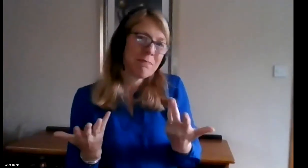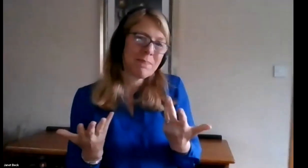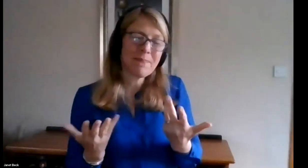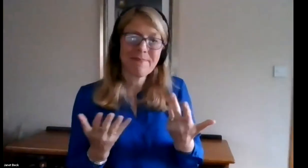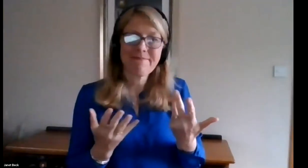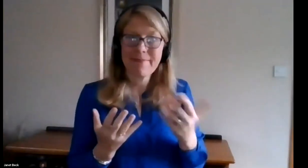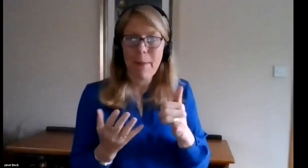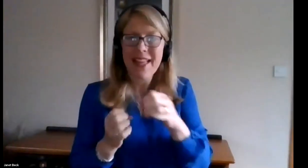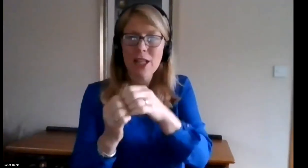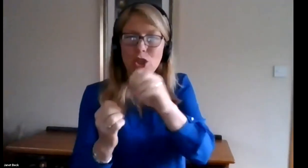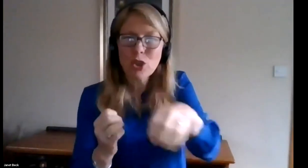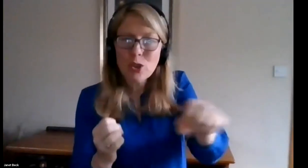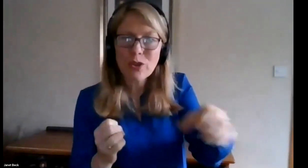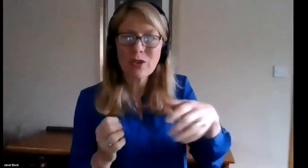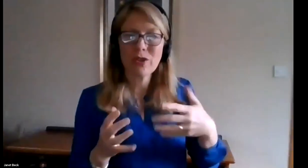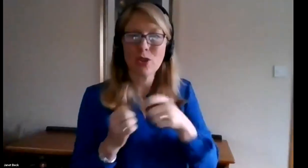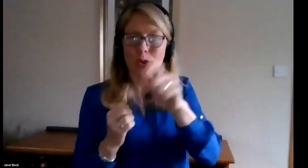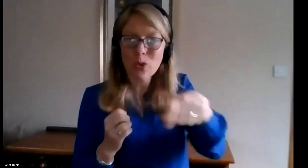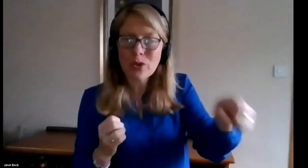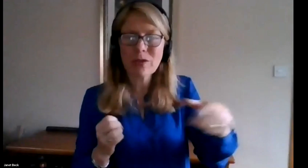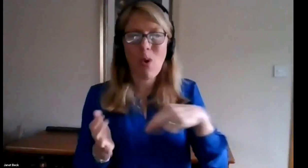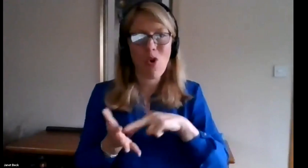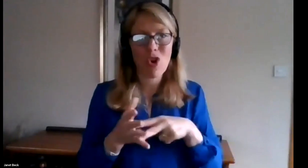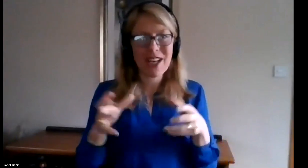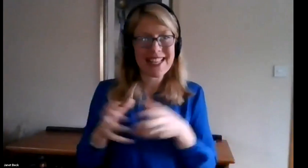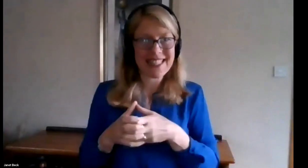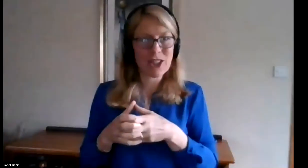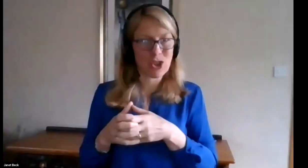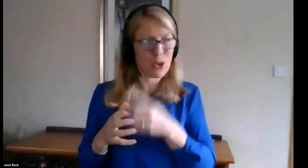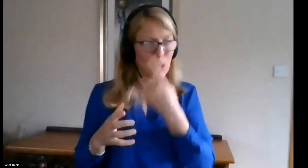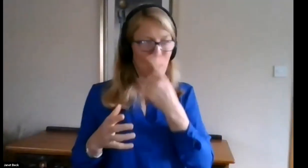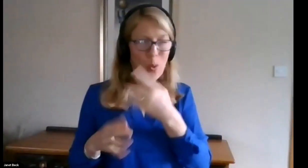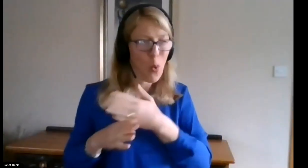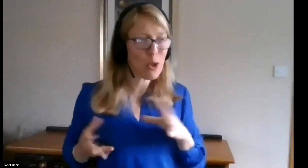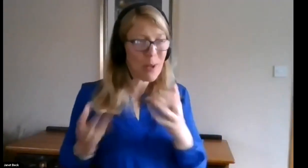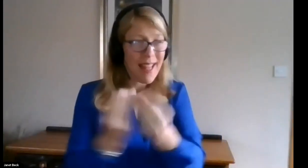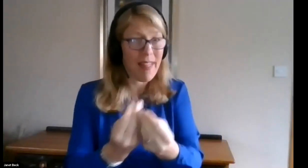method, some of which we just heard about. And on